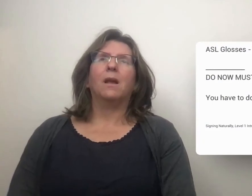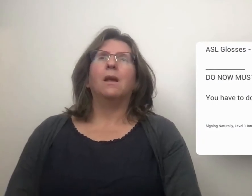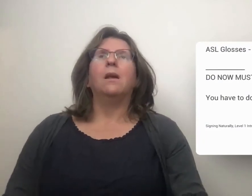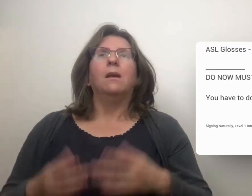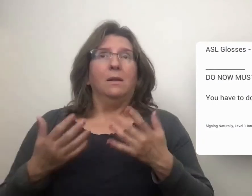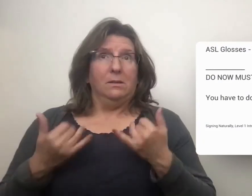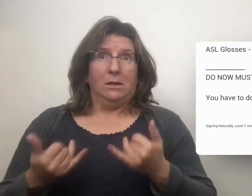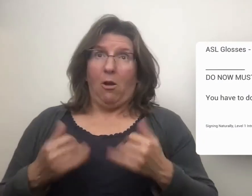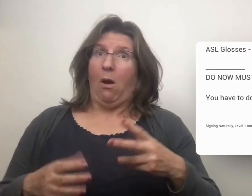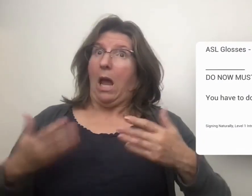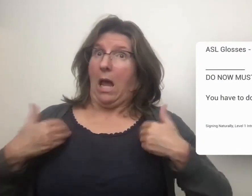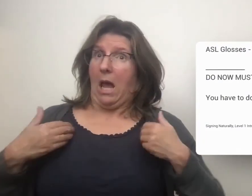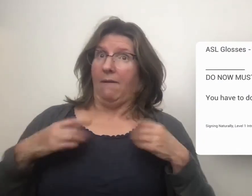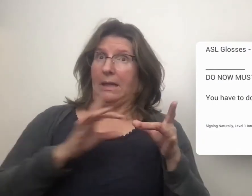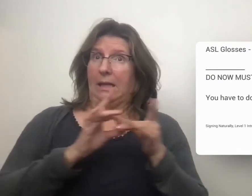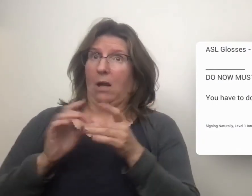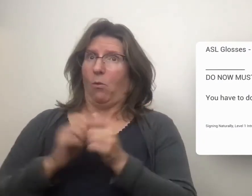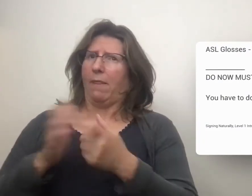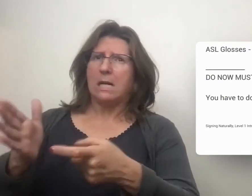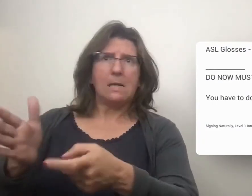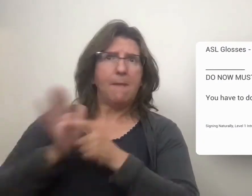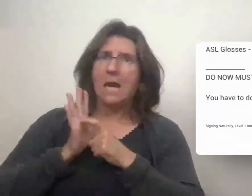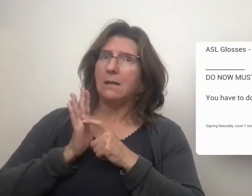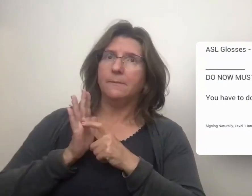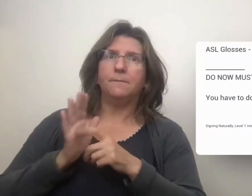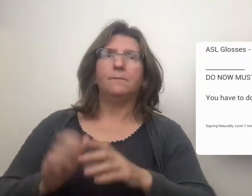Have in English can have the connotation of a command.